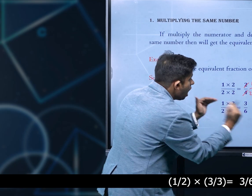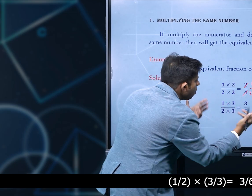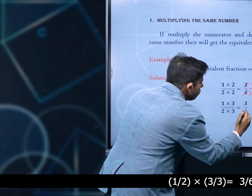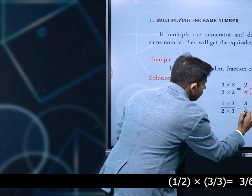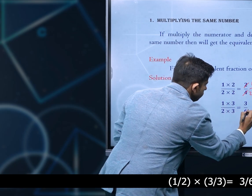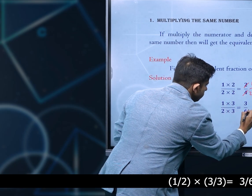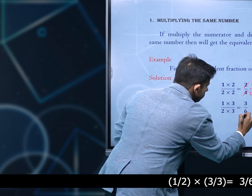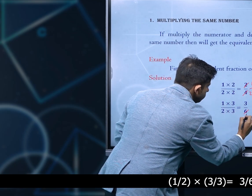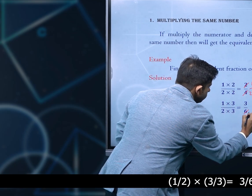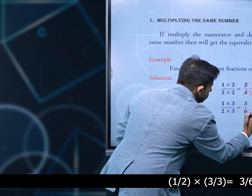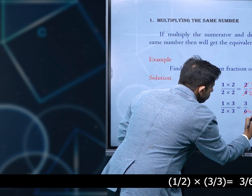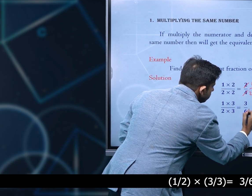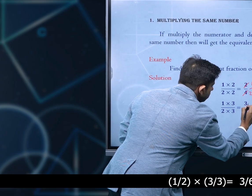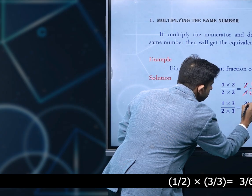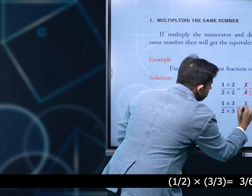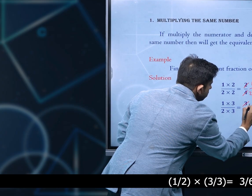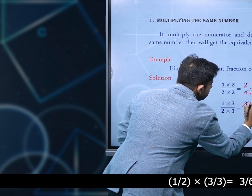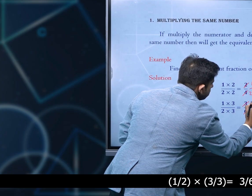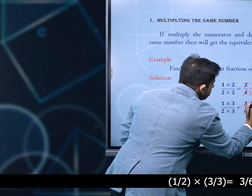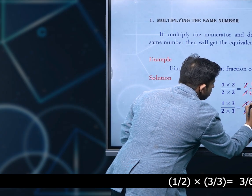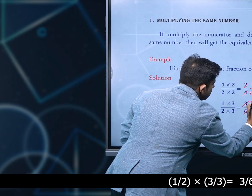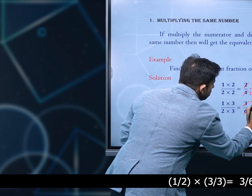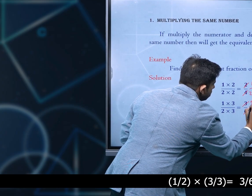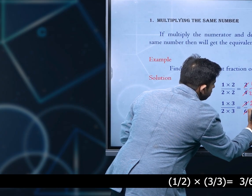multiplied into 3 into 3 is equal to 3 by 6.